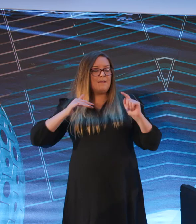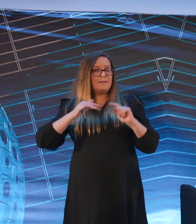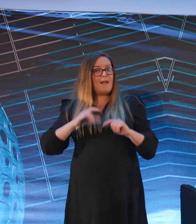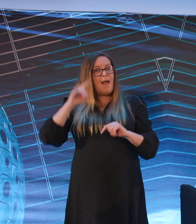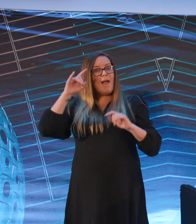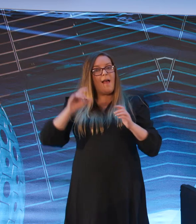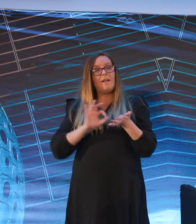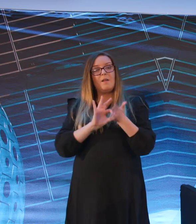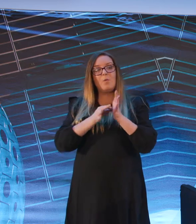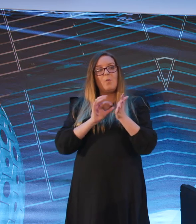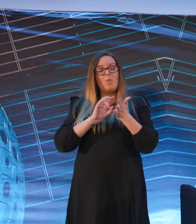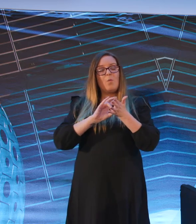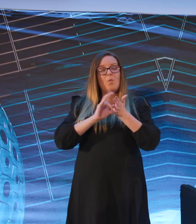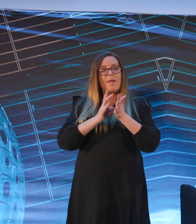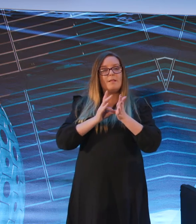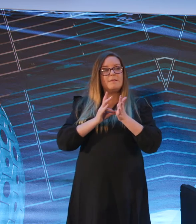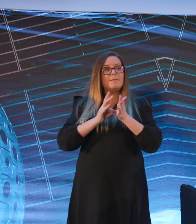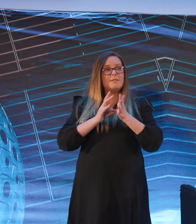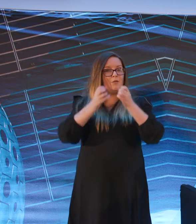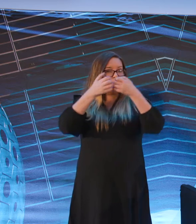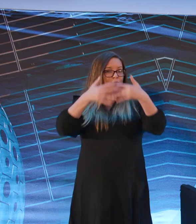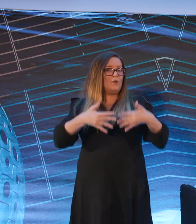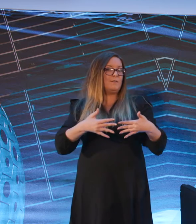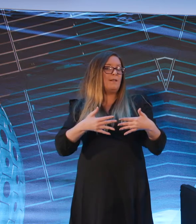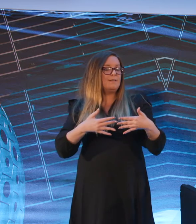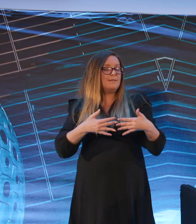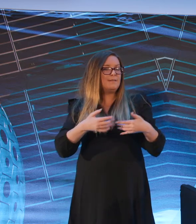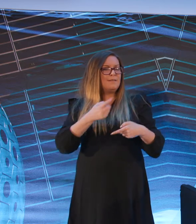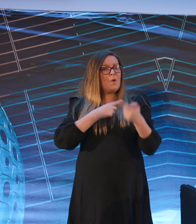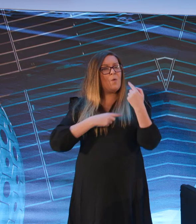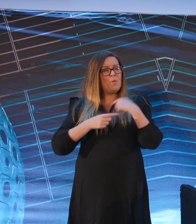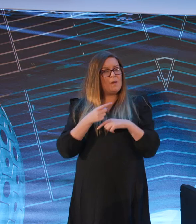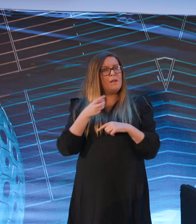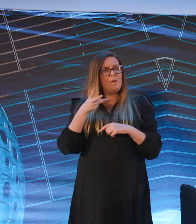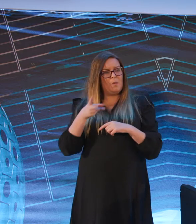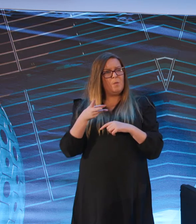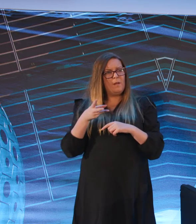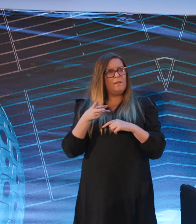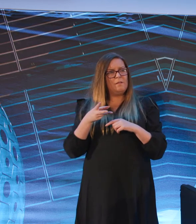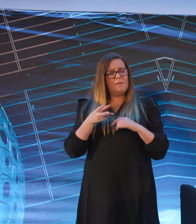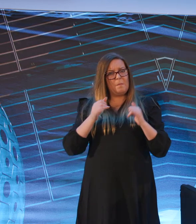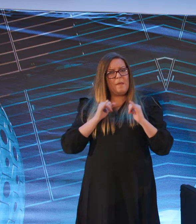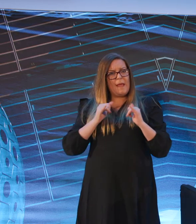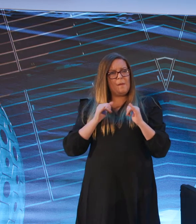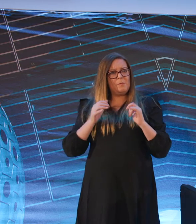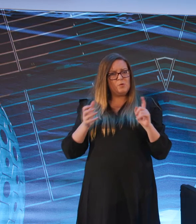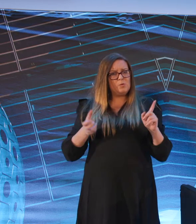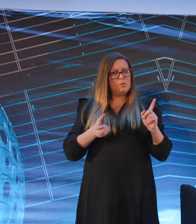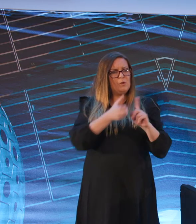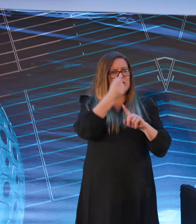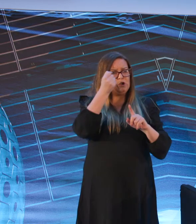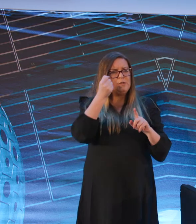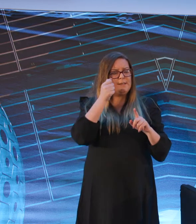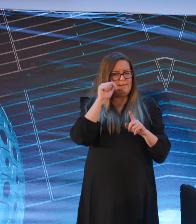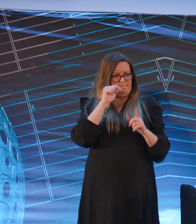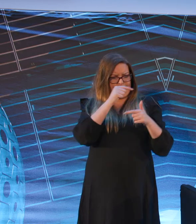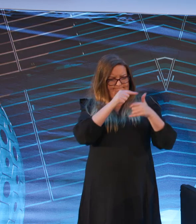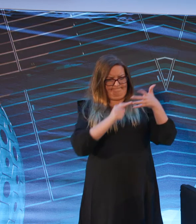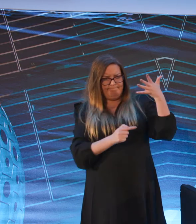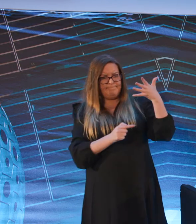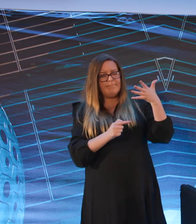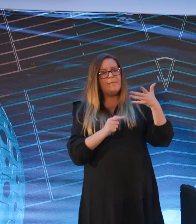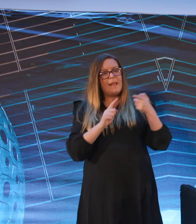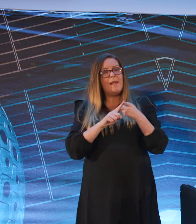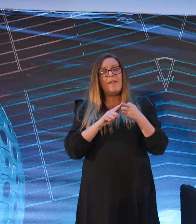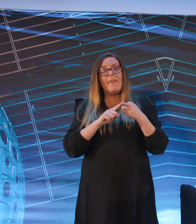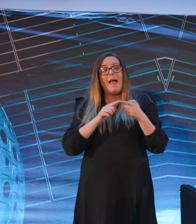outcomes. We will be bold in promoting our research achievements and their impact on society. And